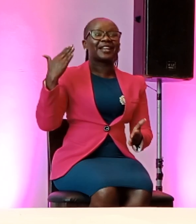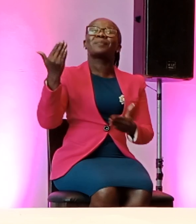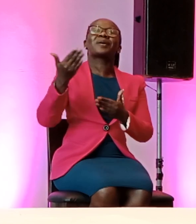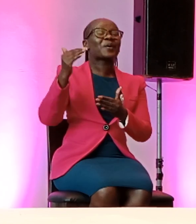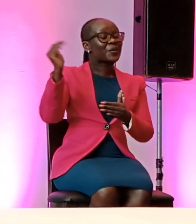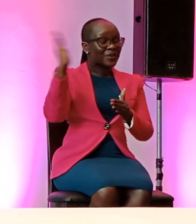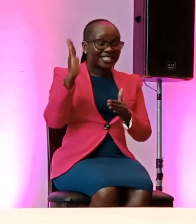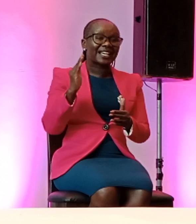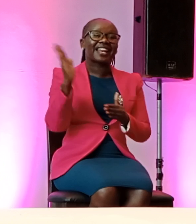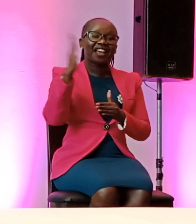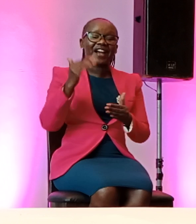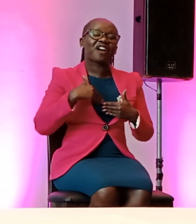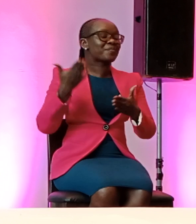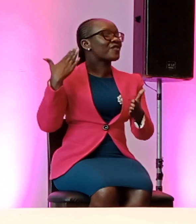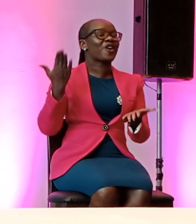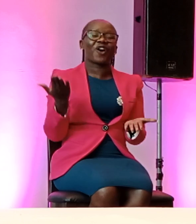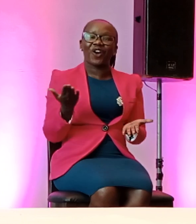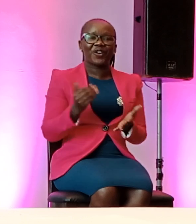portfolio.